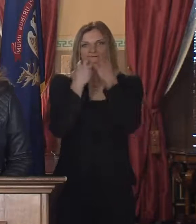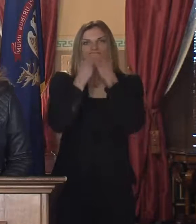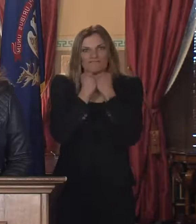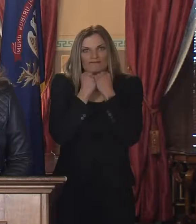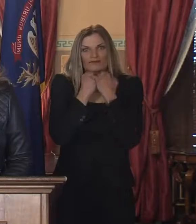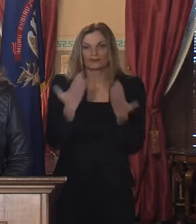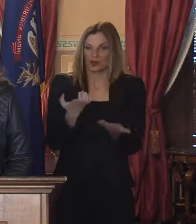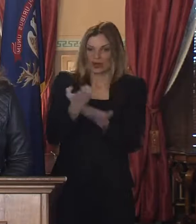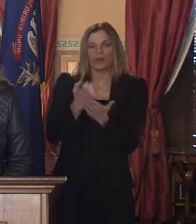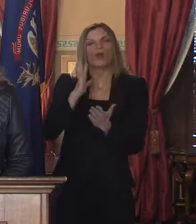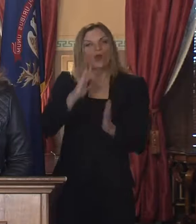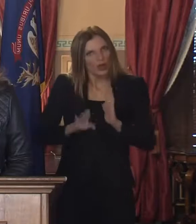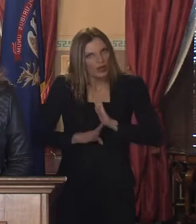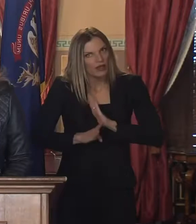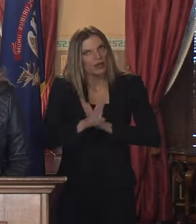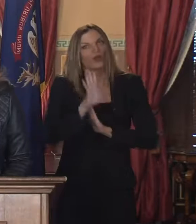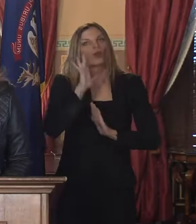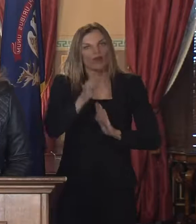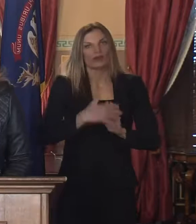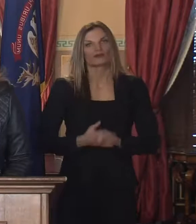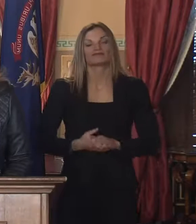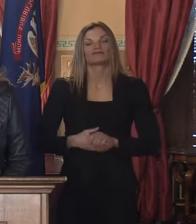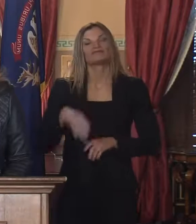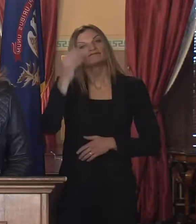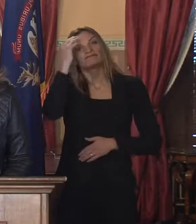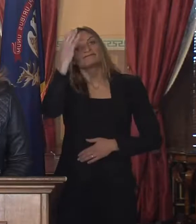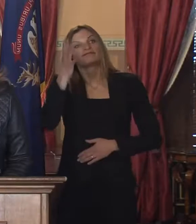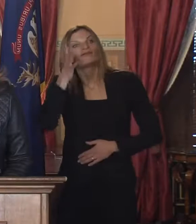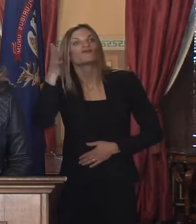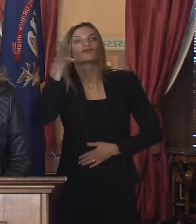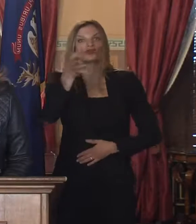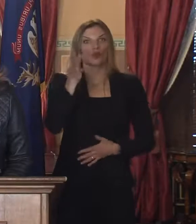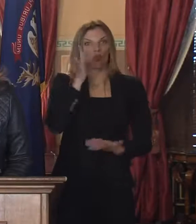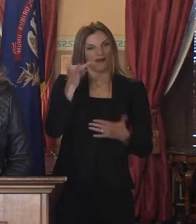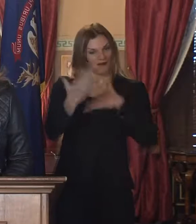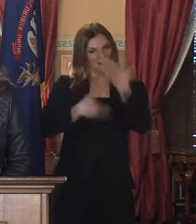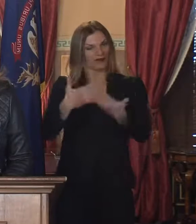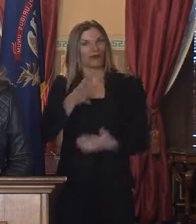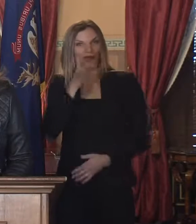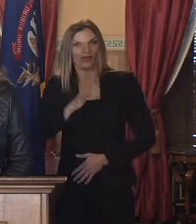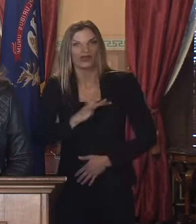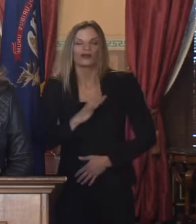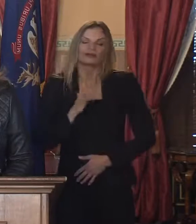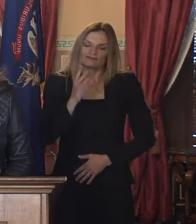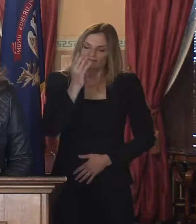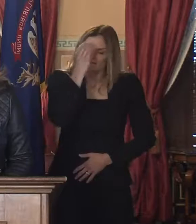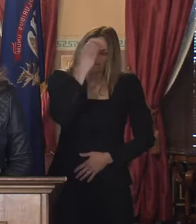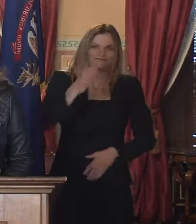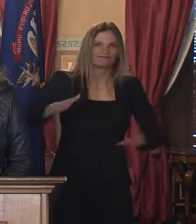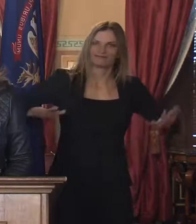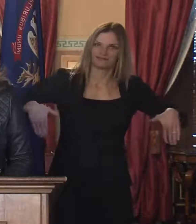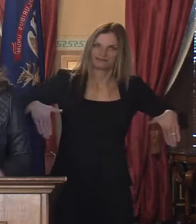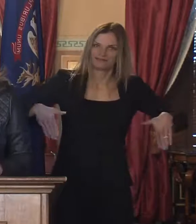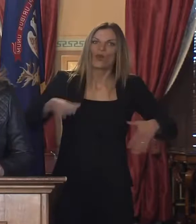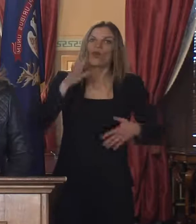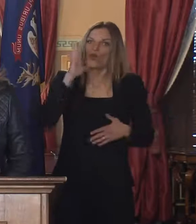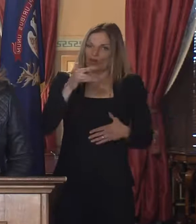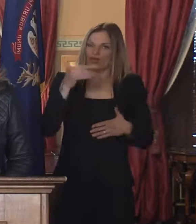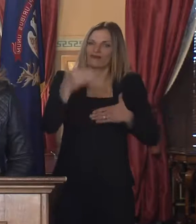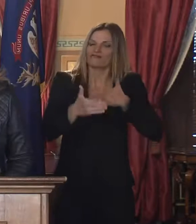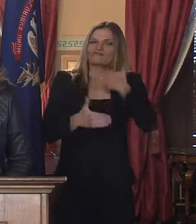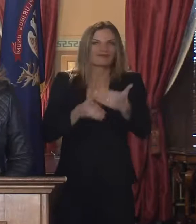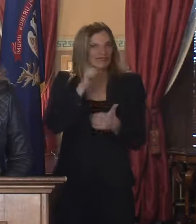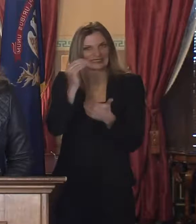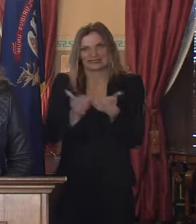Make no mistake, there will be more hard days ahead. But I want the people of Michigan to know this. As your